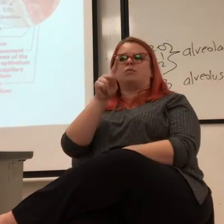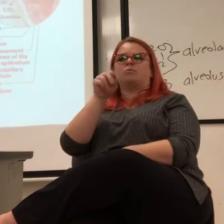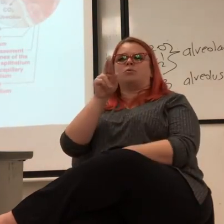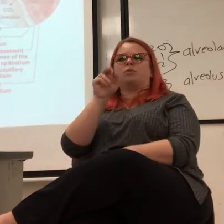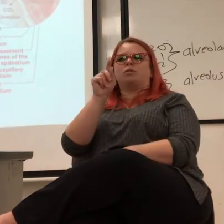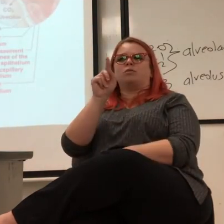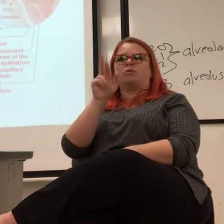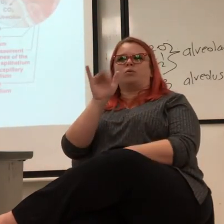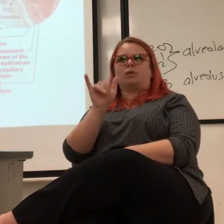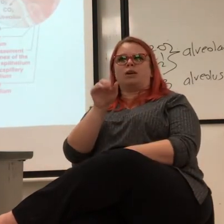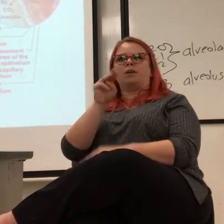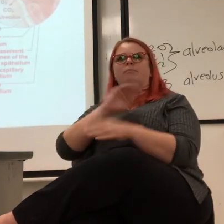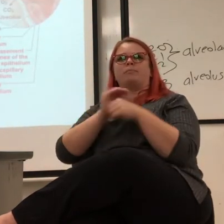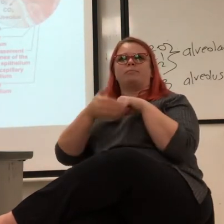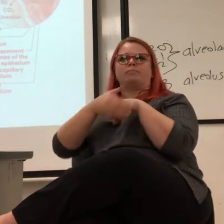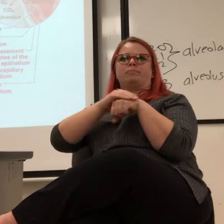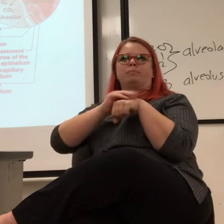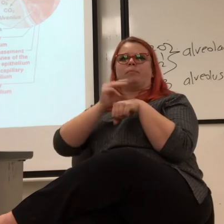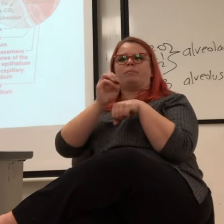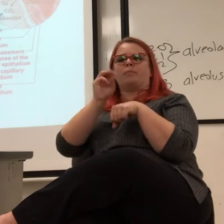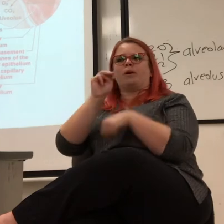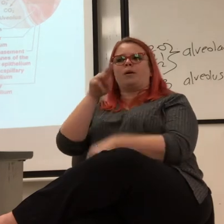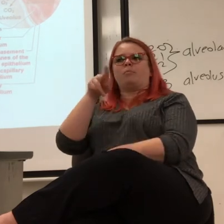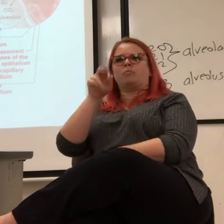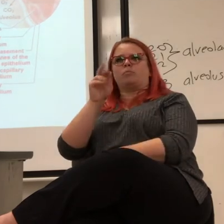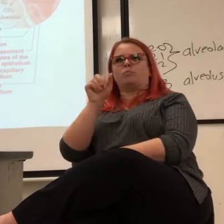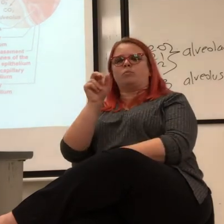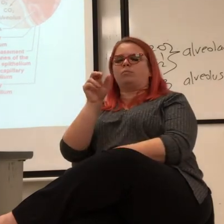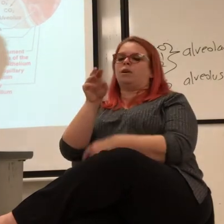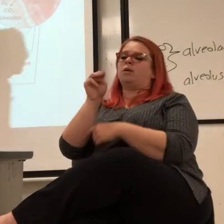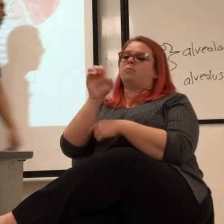shown here in this close-up little inset.